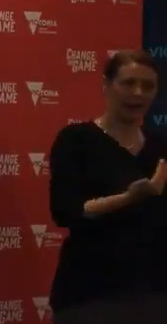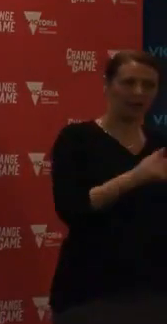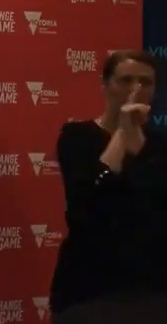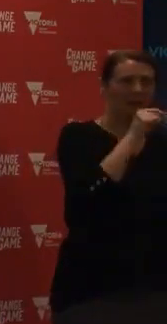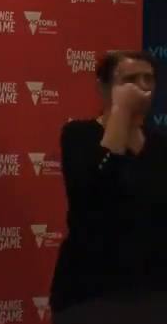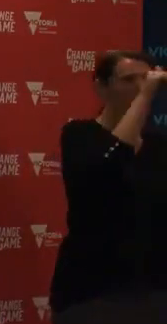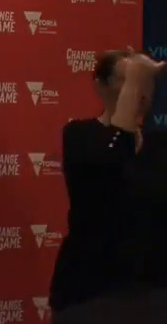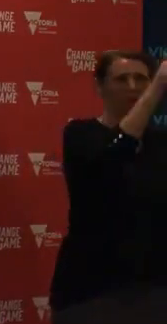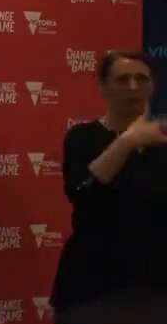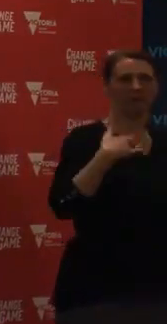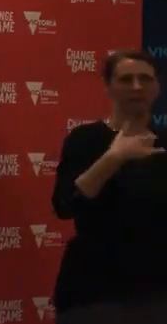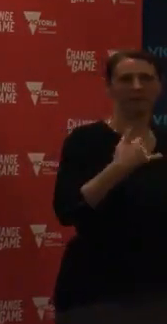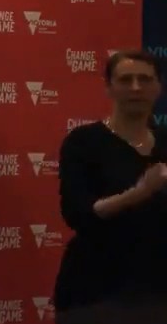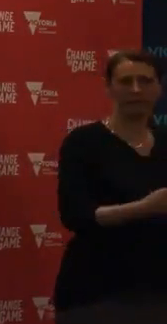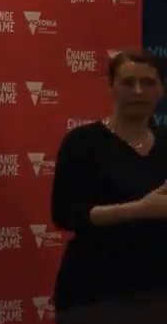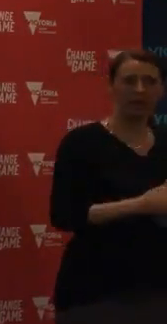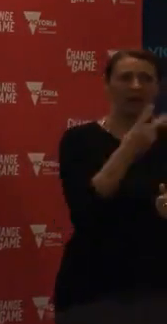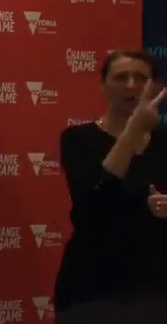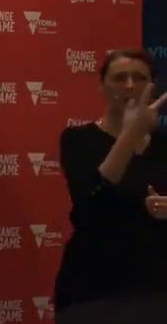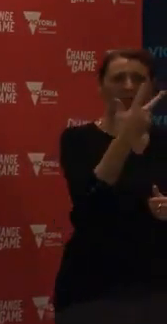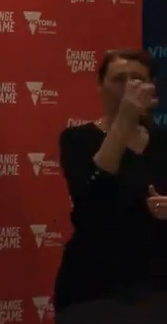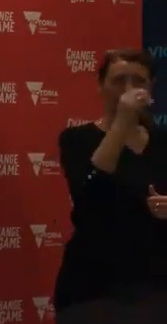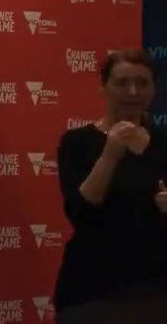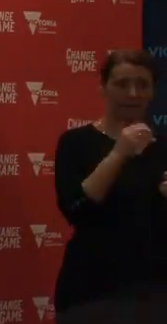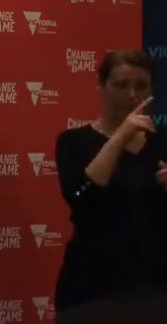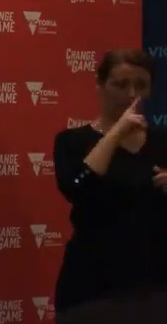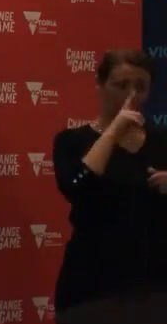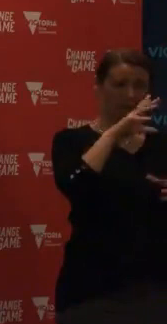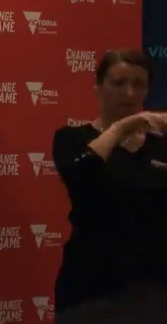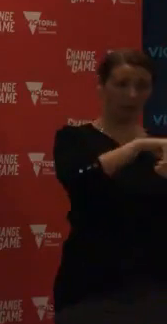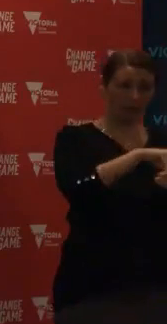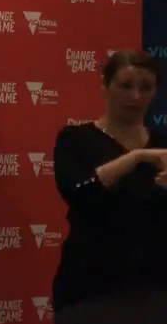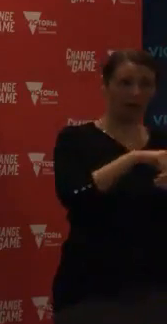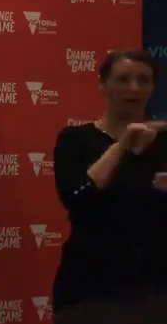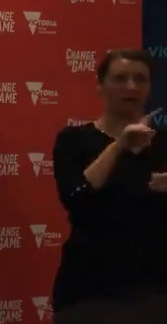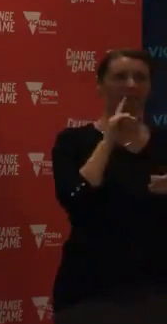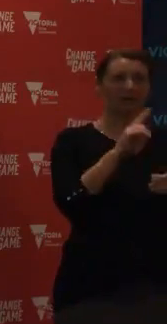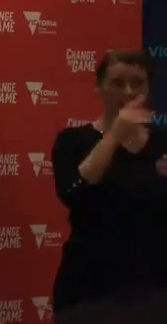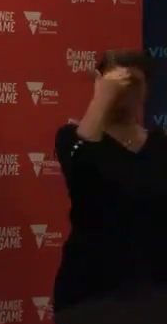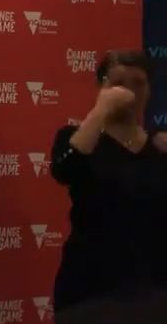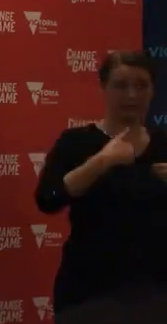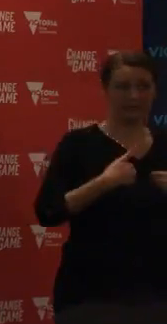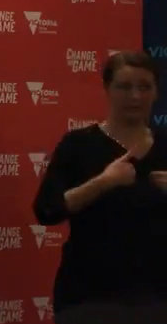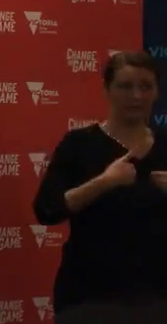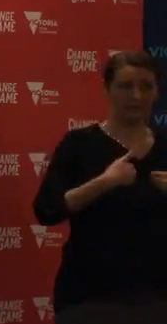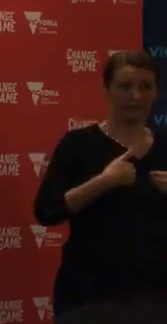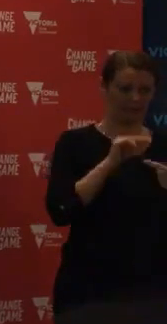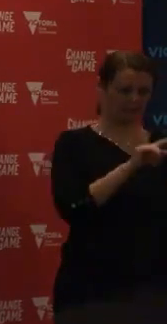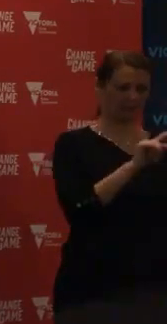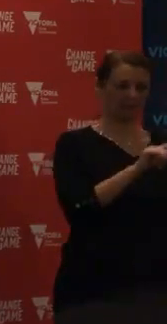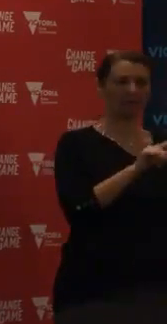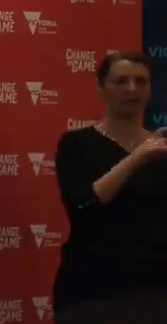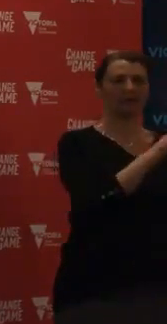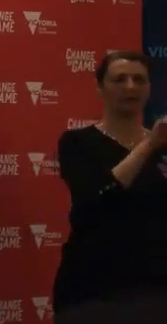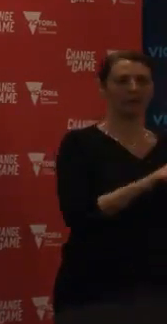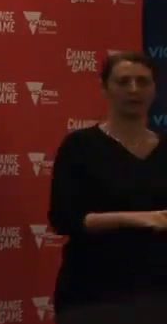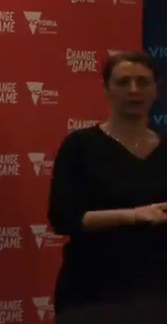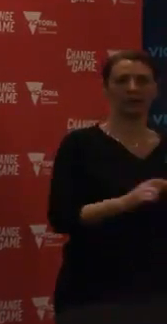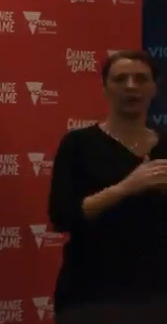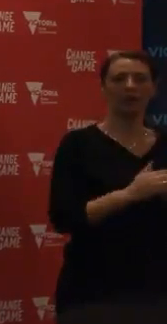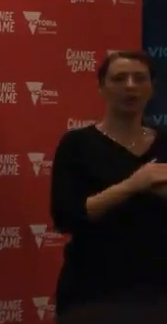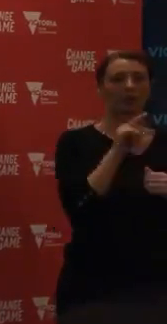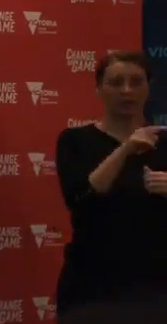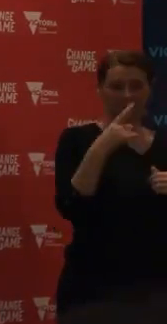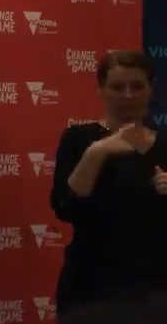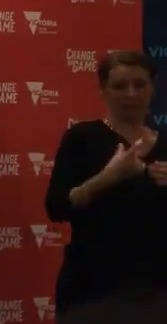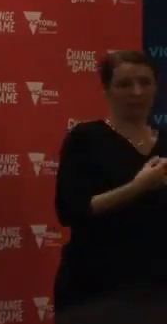really successful lives. 28% of participants entering in this quarter identified autism in their primary disability group, and that's got to be said